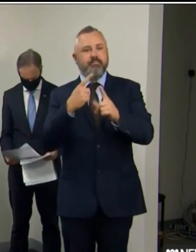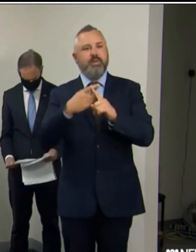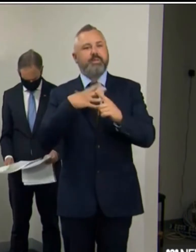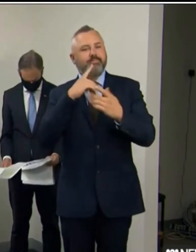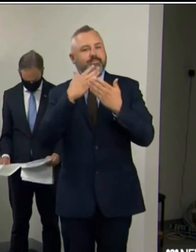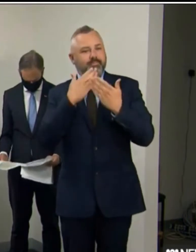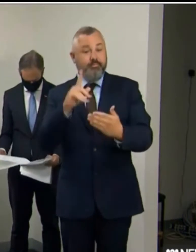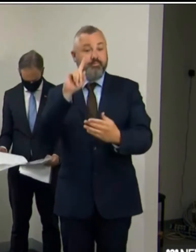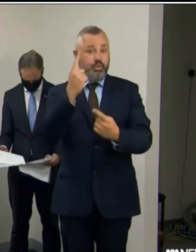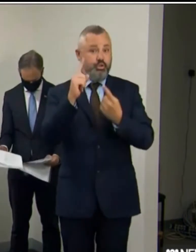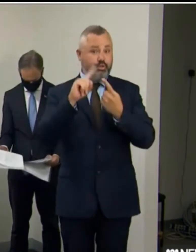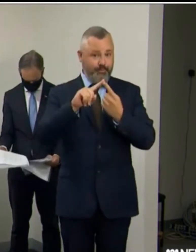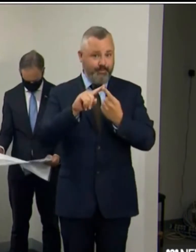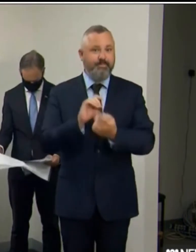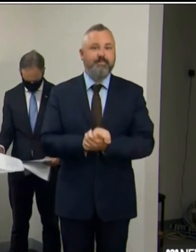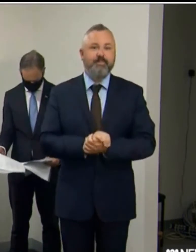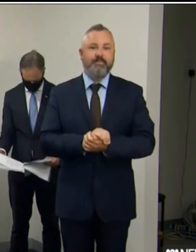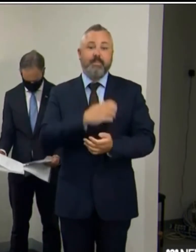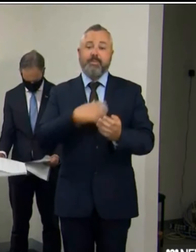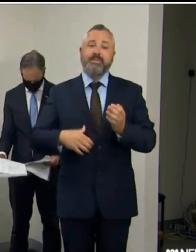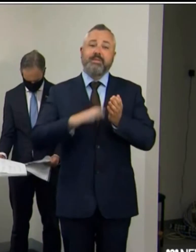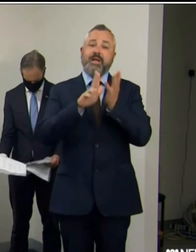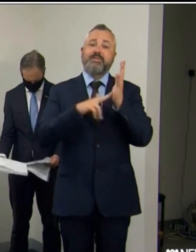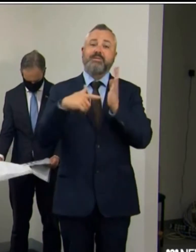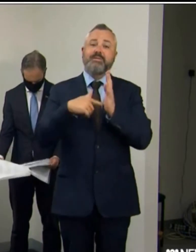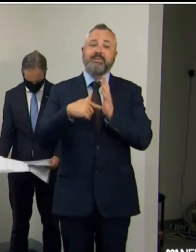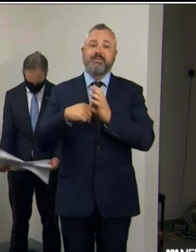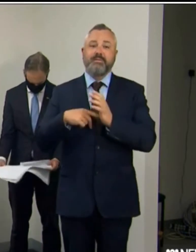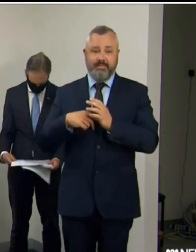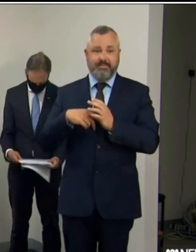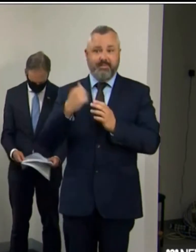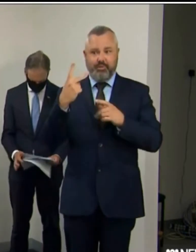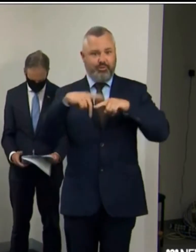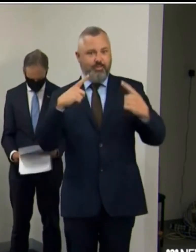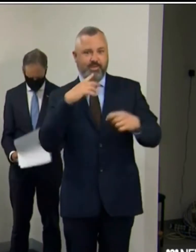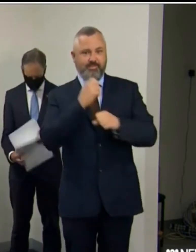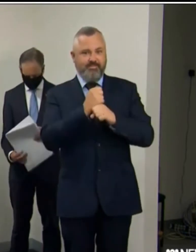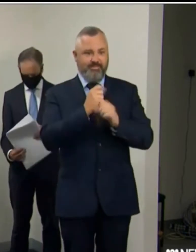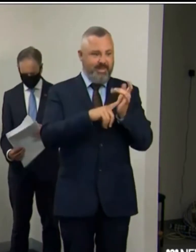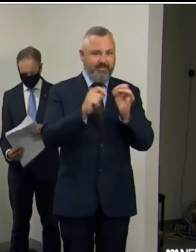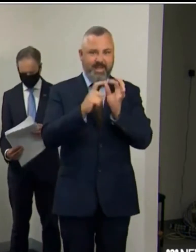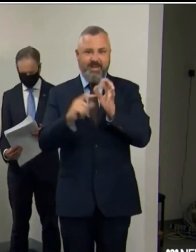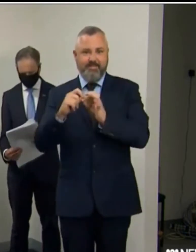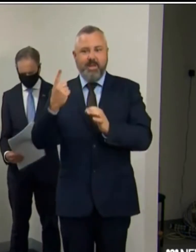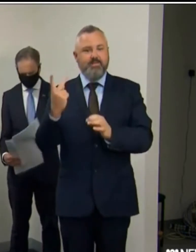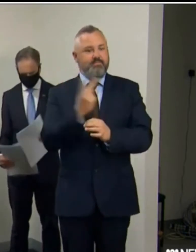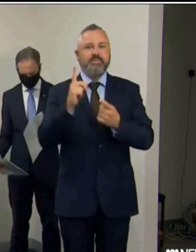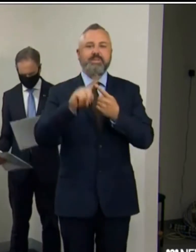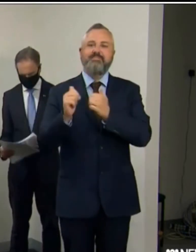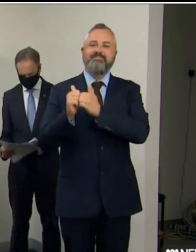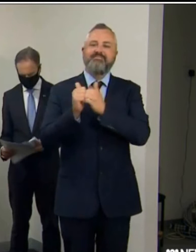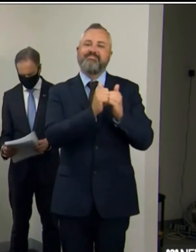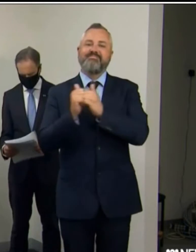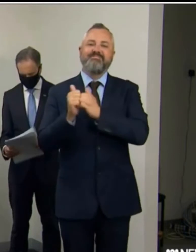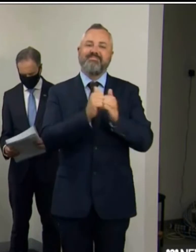obviously Minister Hunt and I are from different sides of politics, and whilst we work together today on matters associated with Beyond